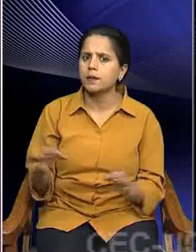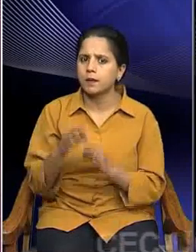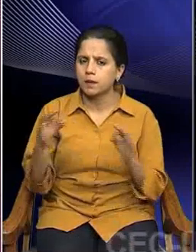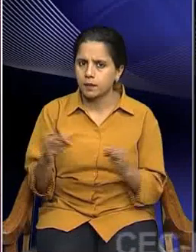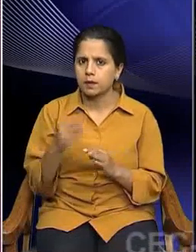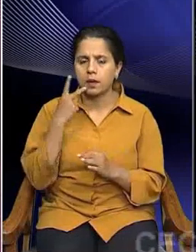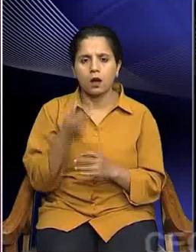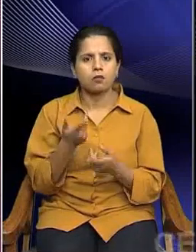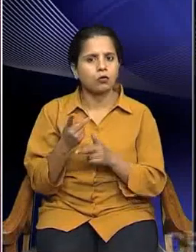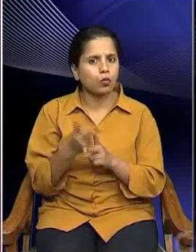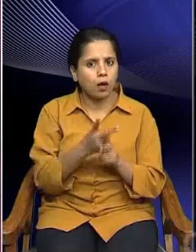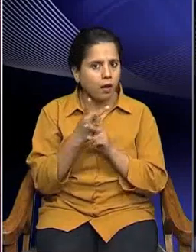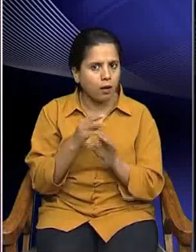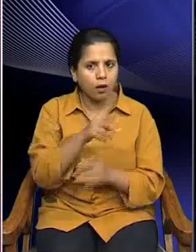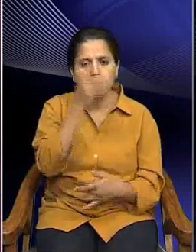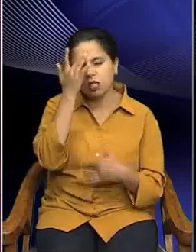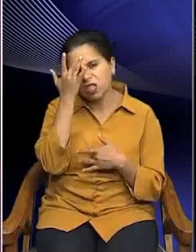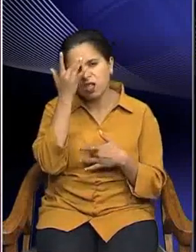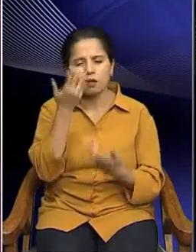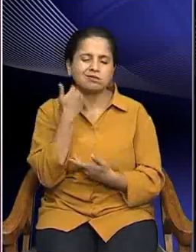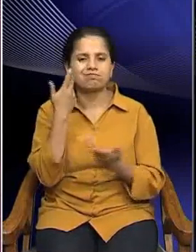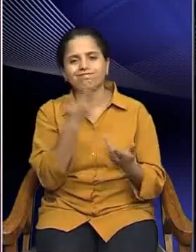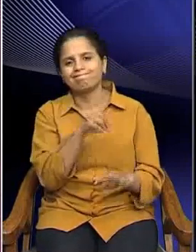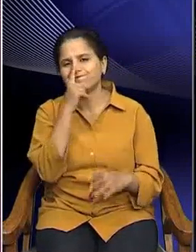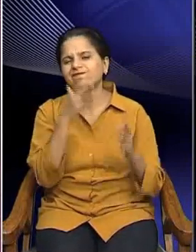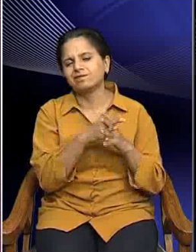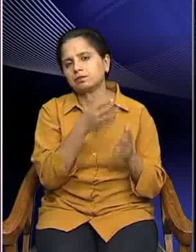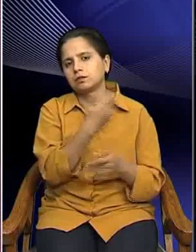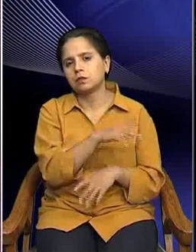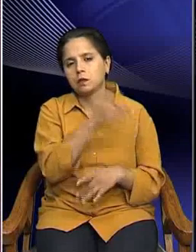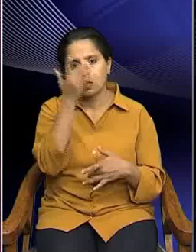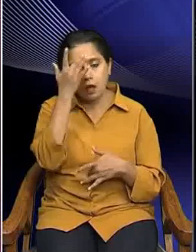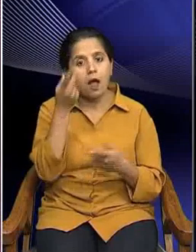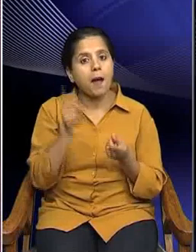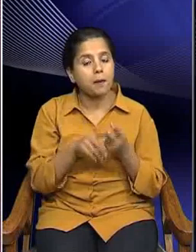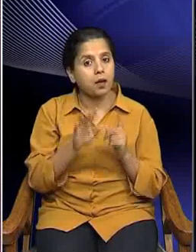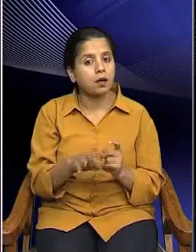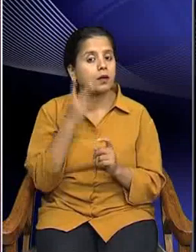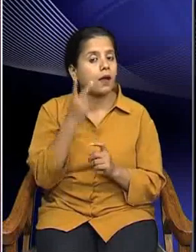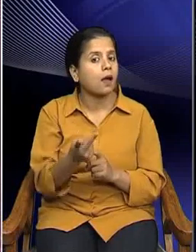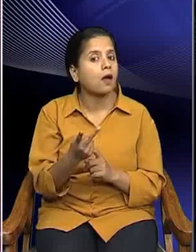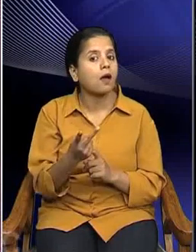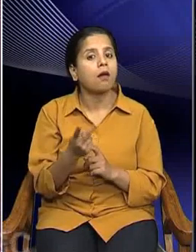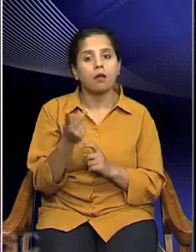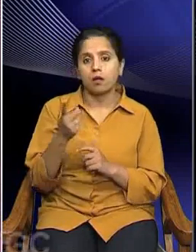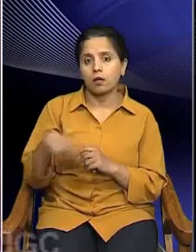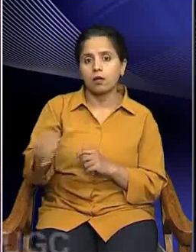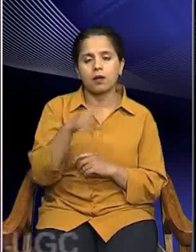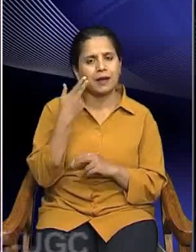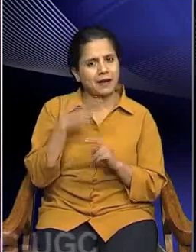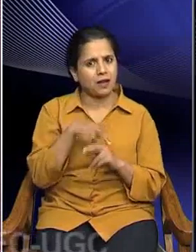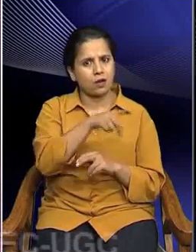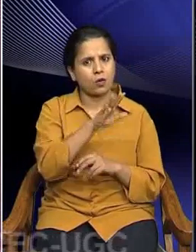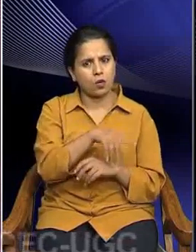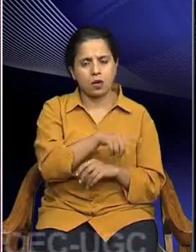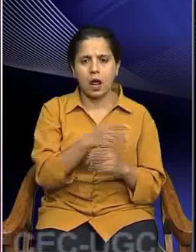properly taken care when they fall sick because of various kinds of illness. So what has happened is that even if they are sent